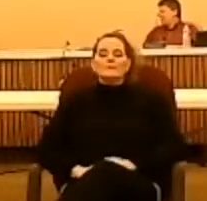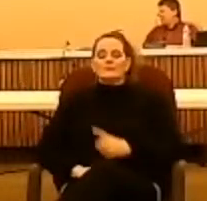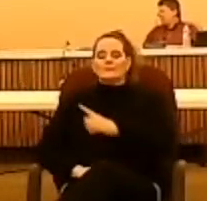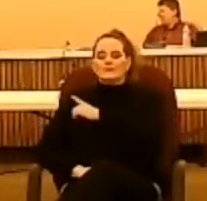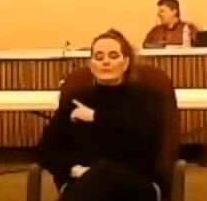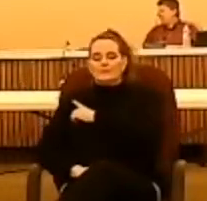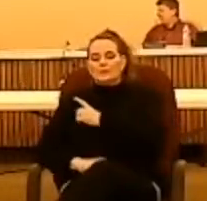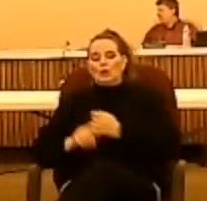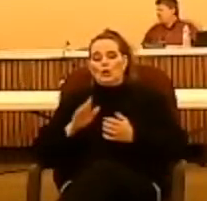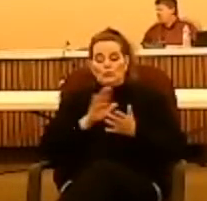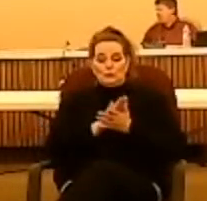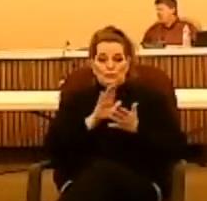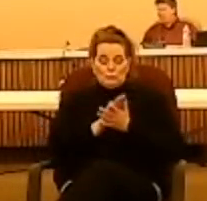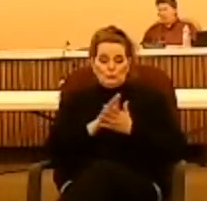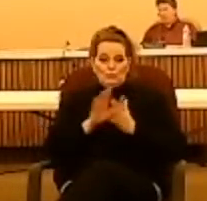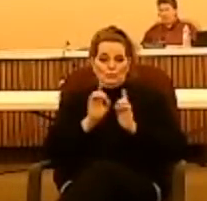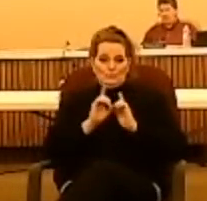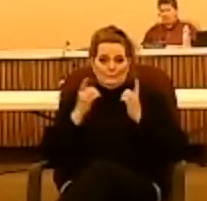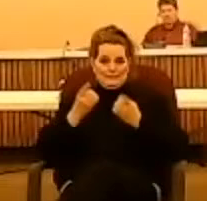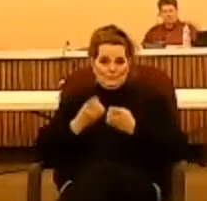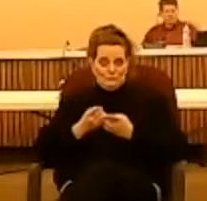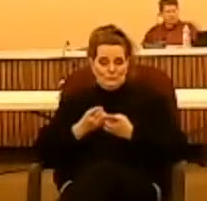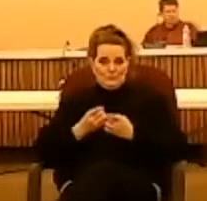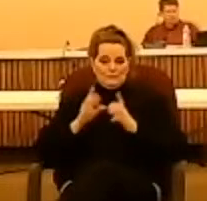The school district